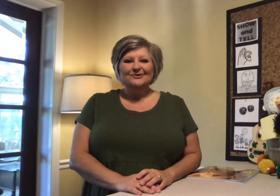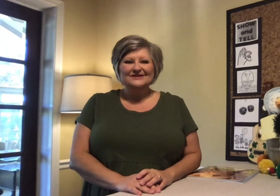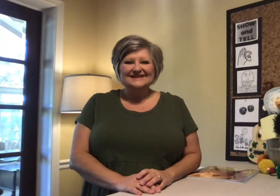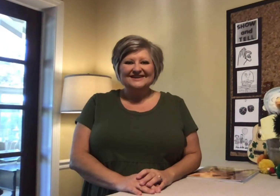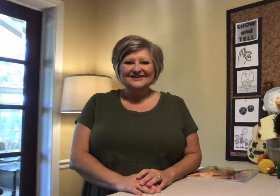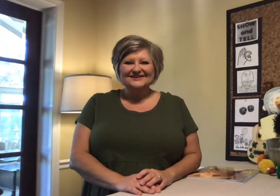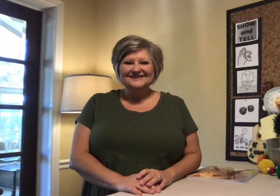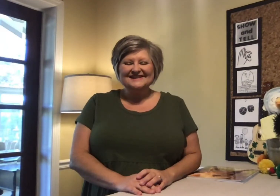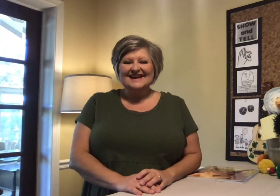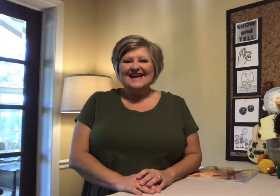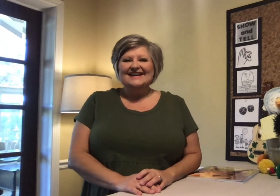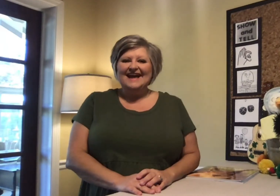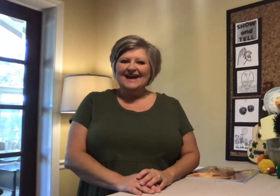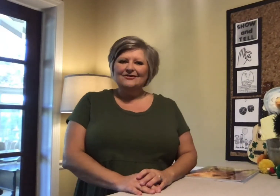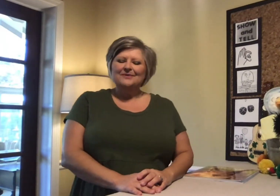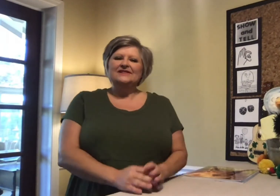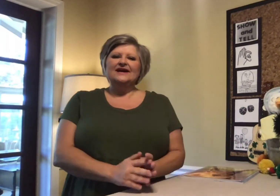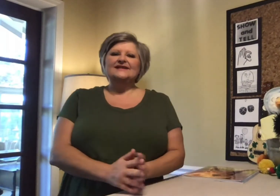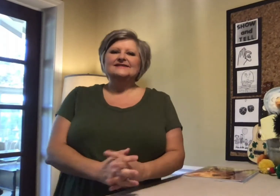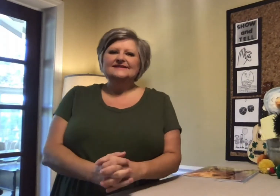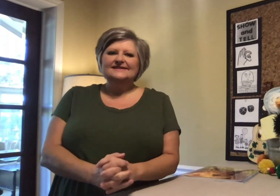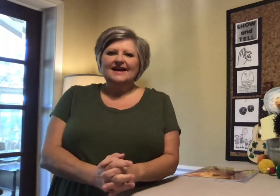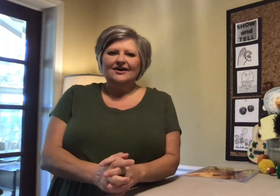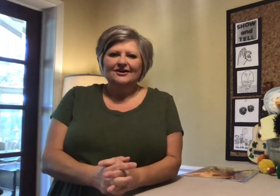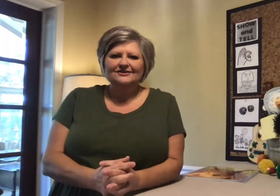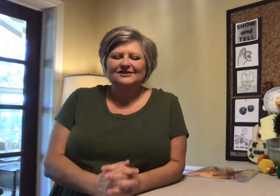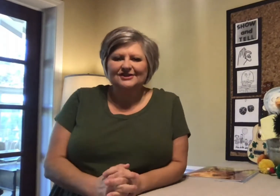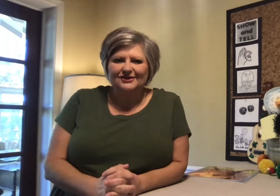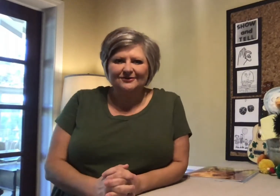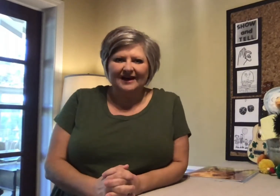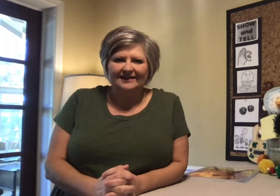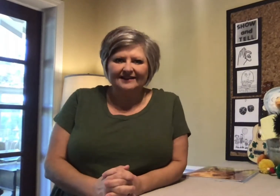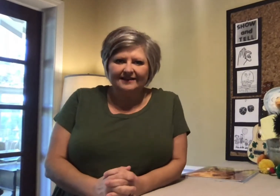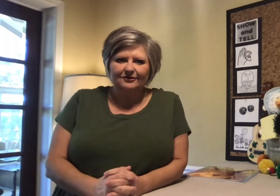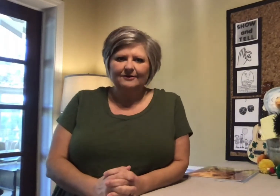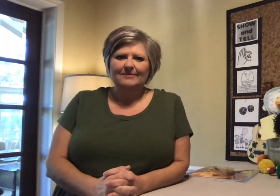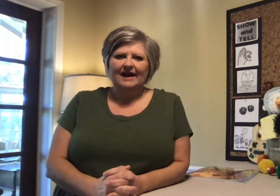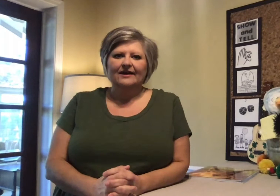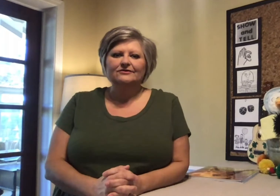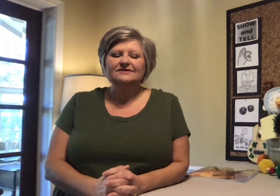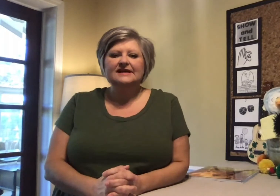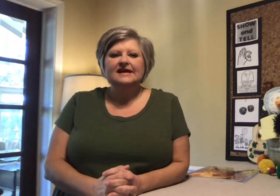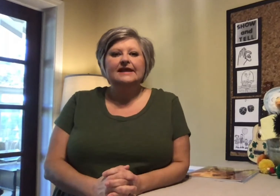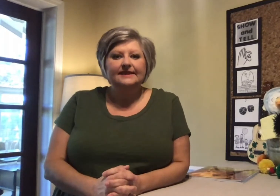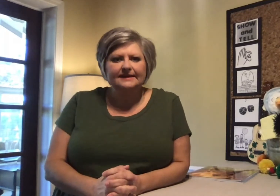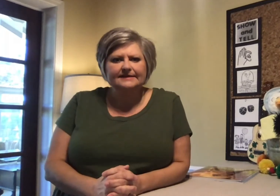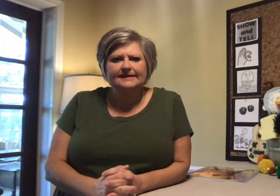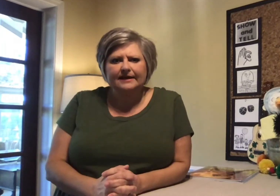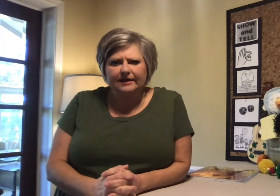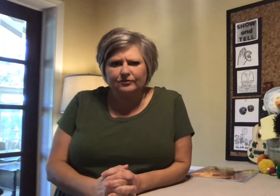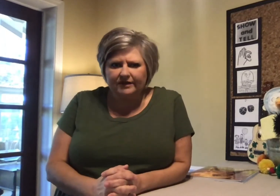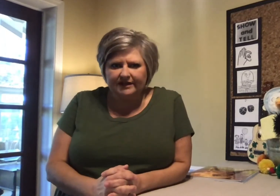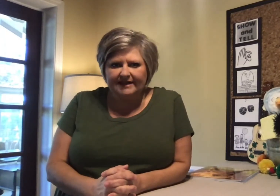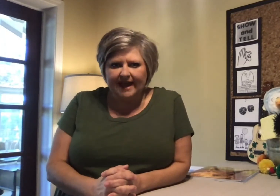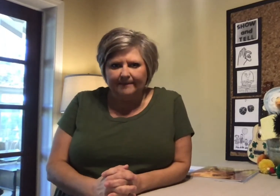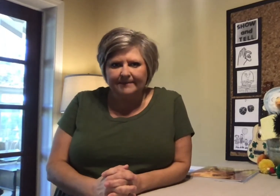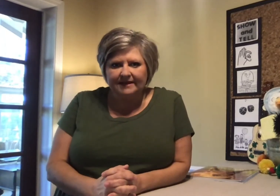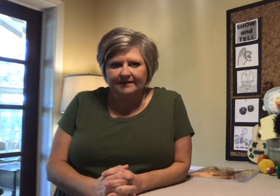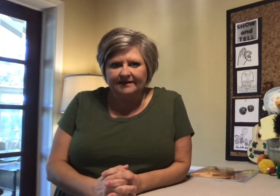Boys and girls, now I would like to talk to you a little about things that can really happen